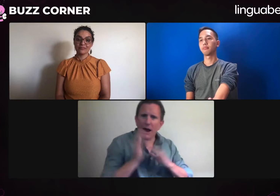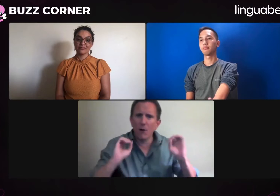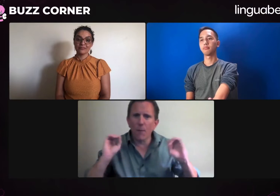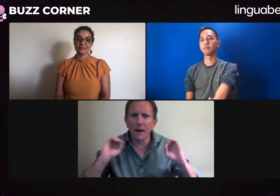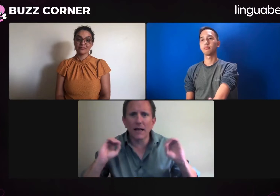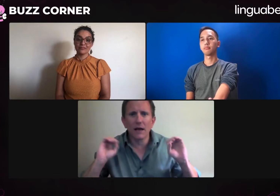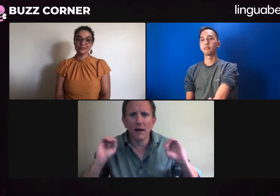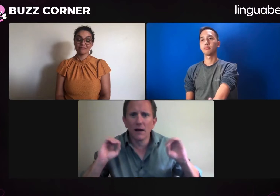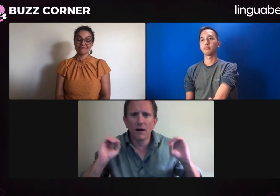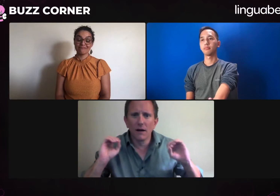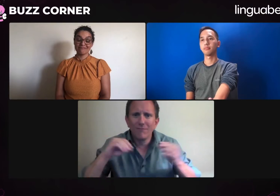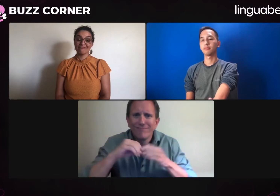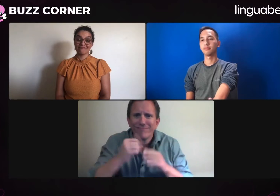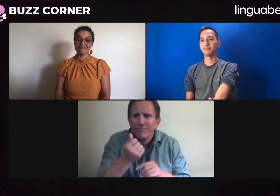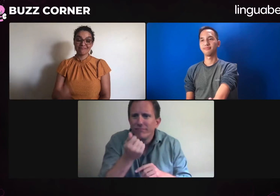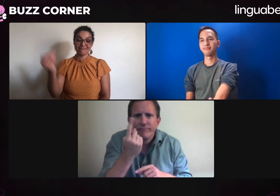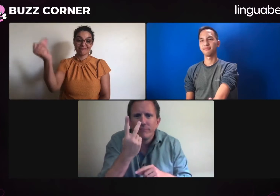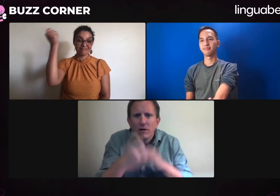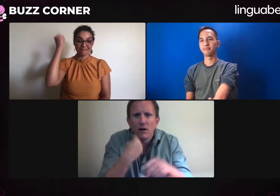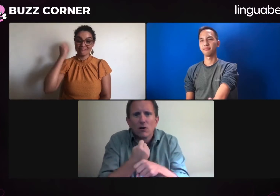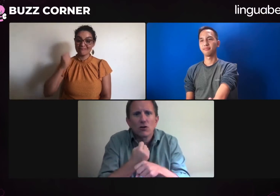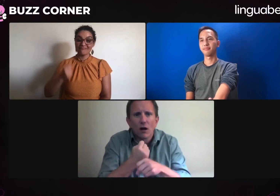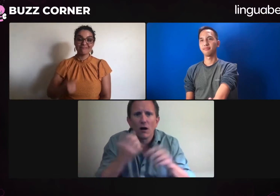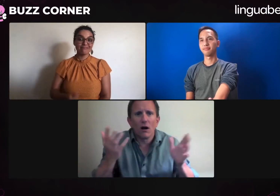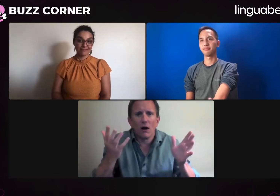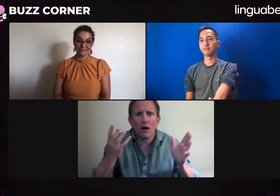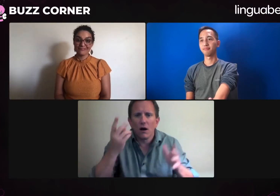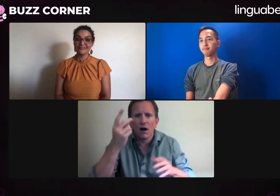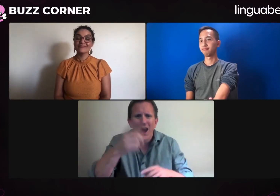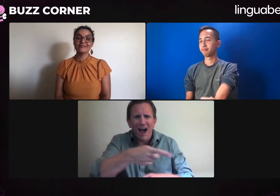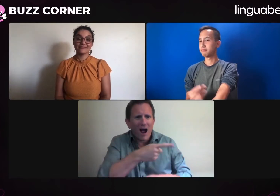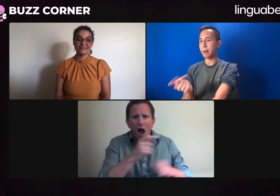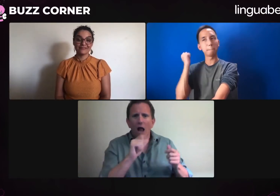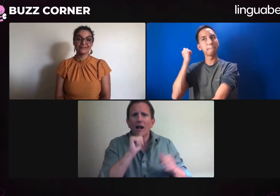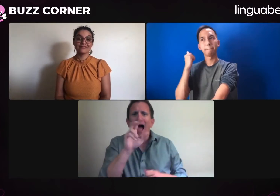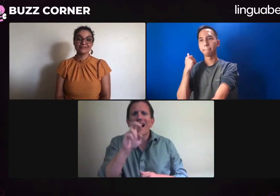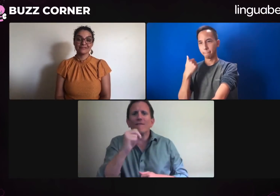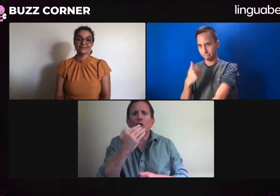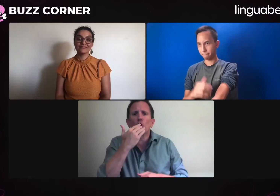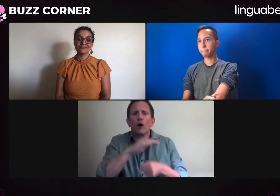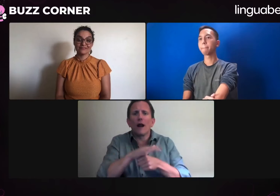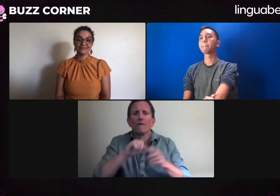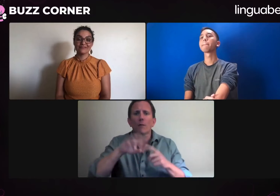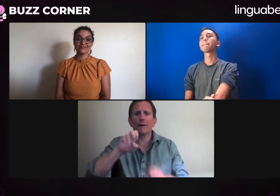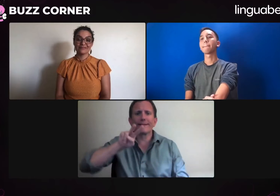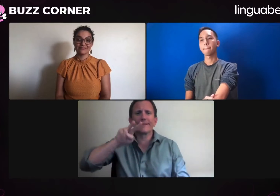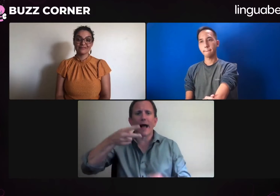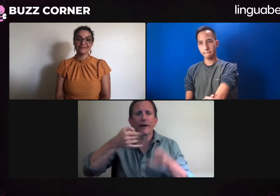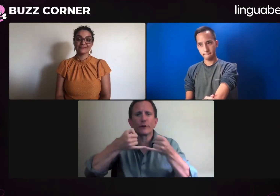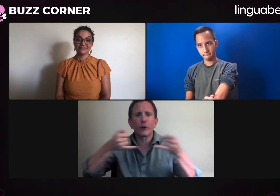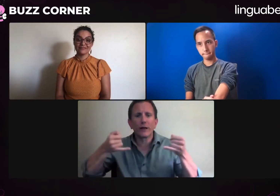you know, it was just overnight. He became a nobody within the span of just a couple of